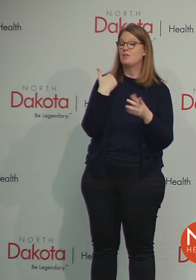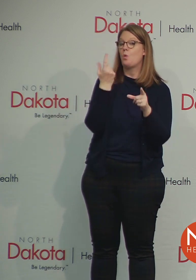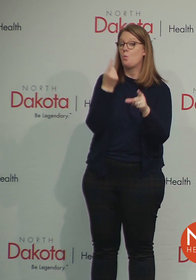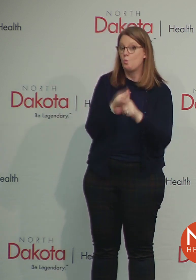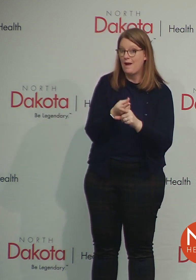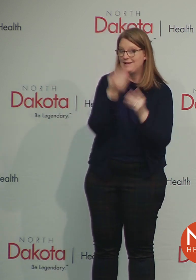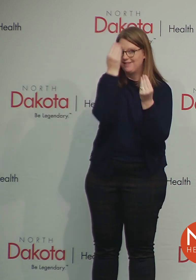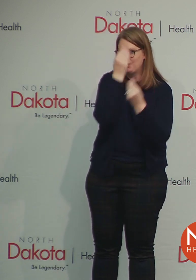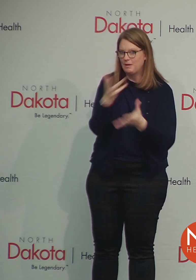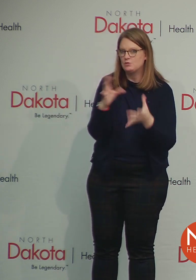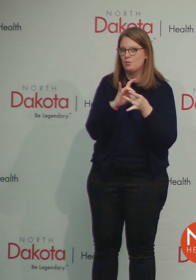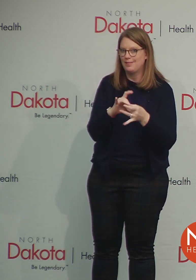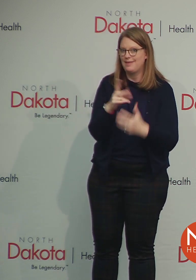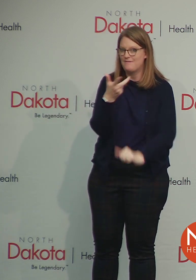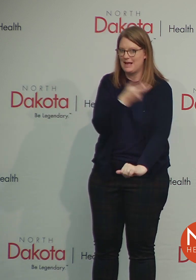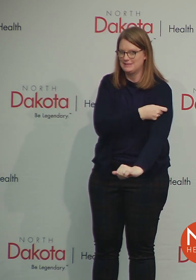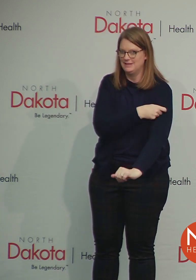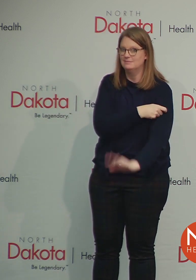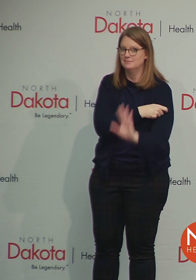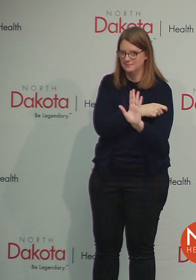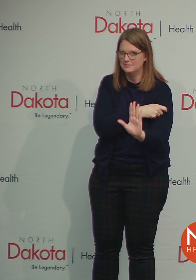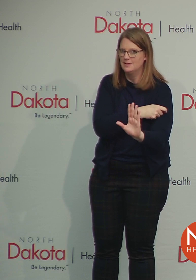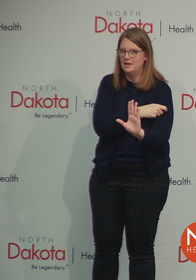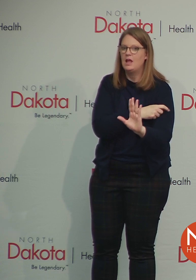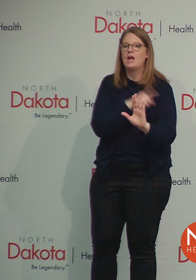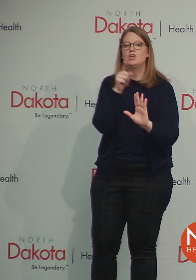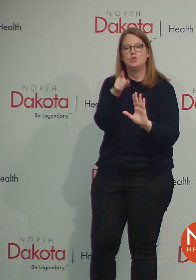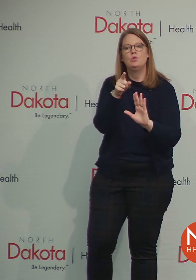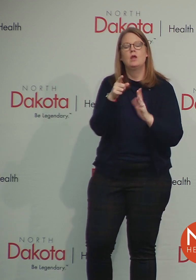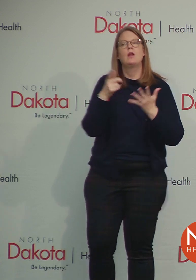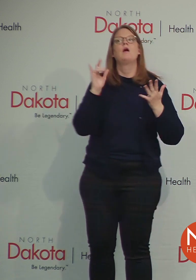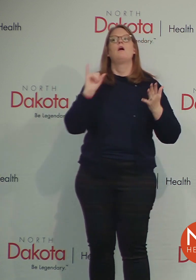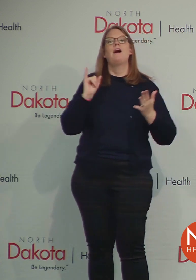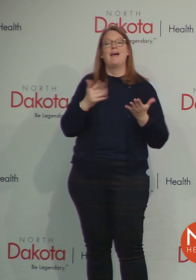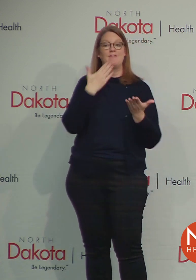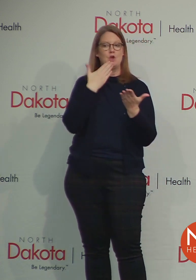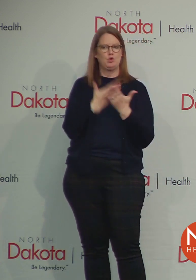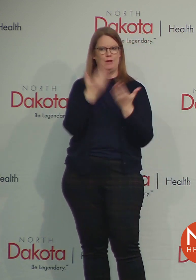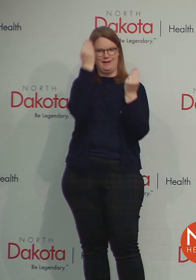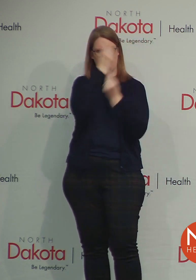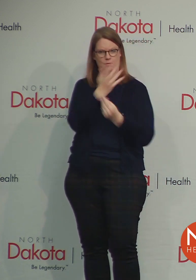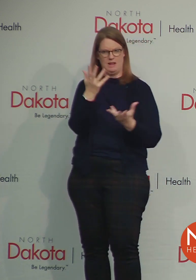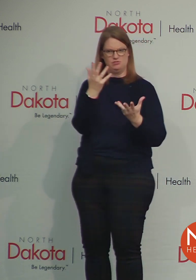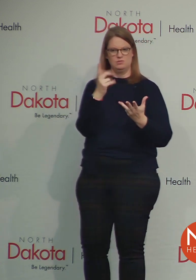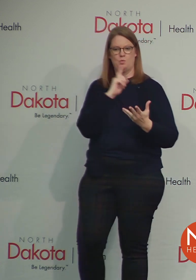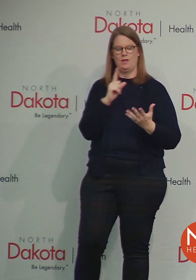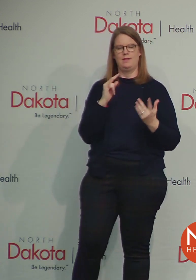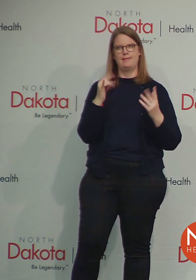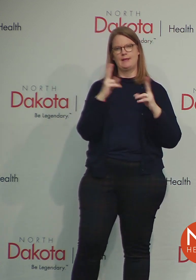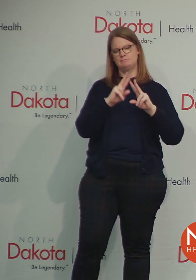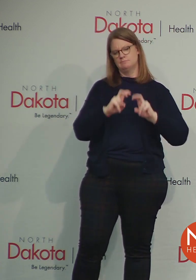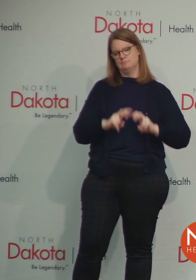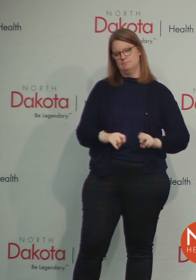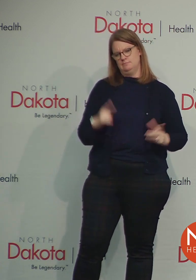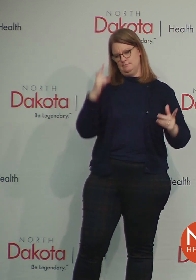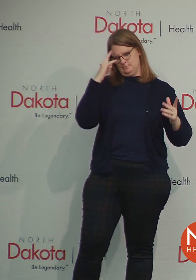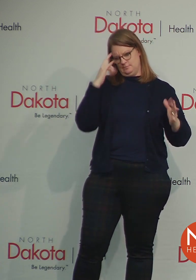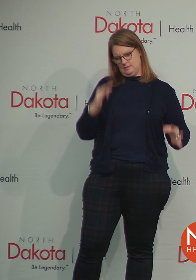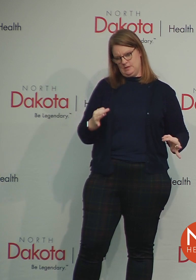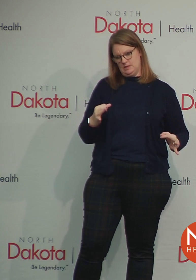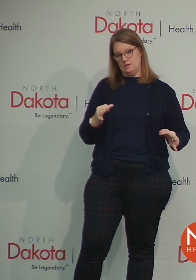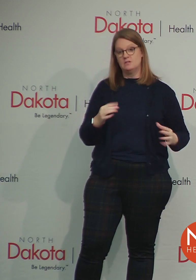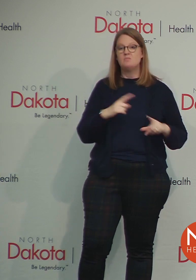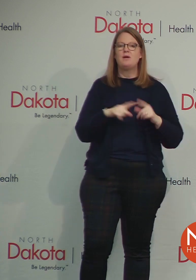about the vaccine and that you're able to appropriately weigh the risks and benefits of vaccination. But a decision not to